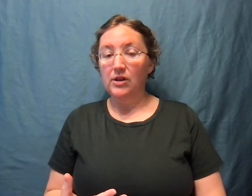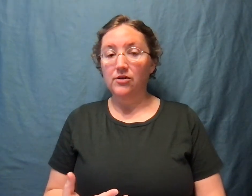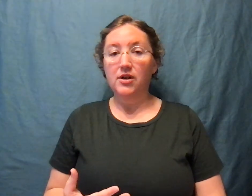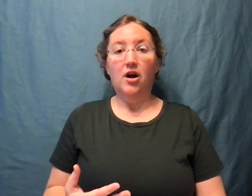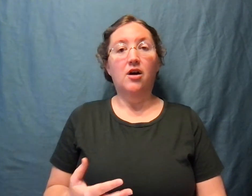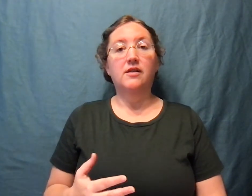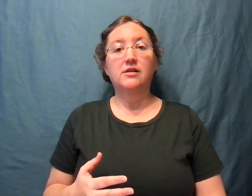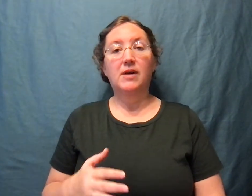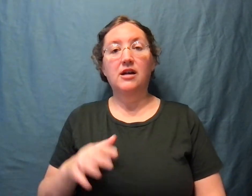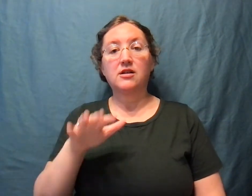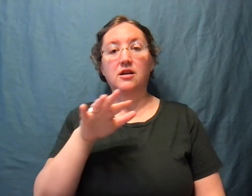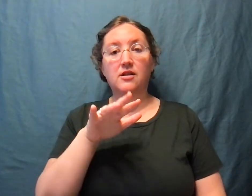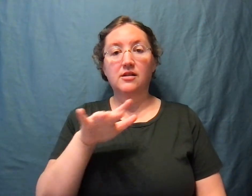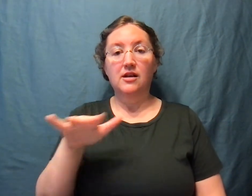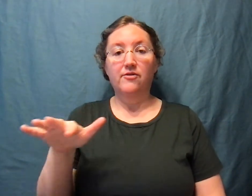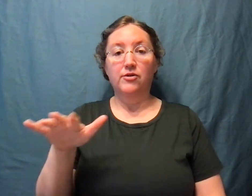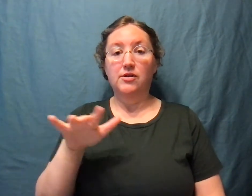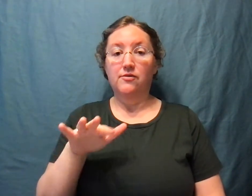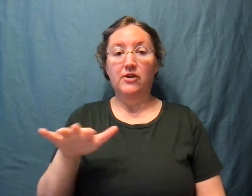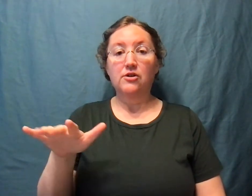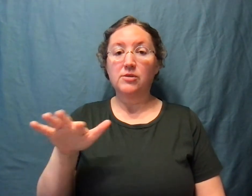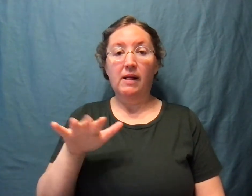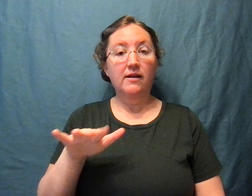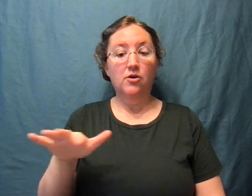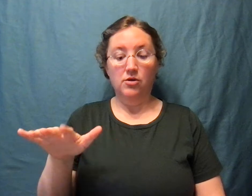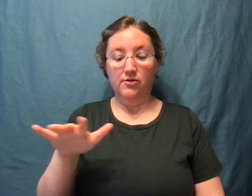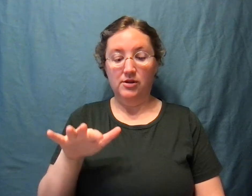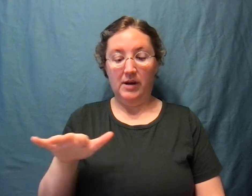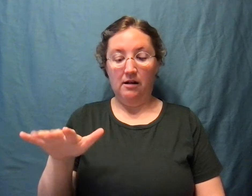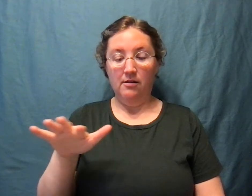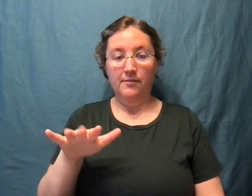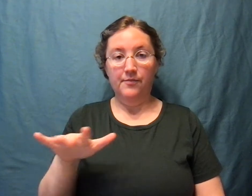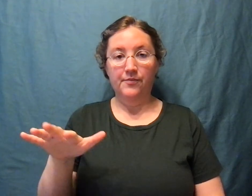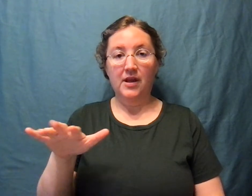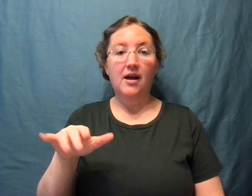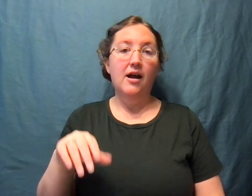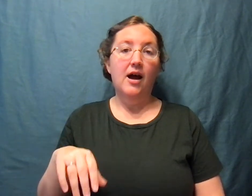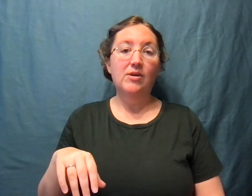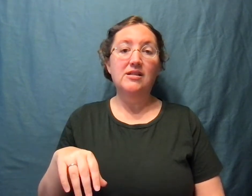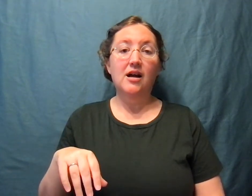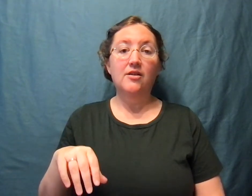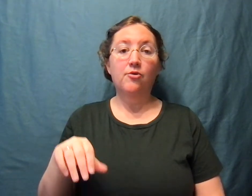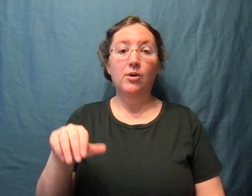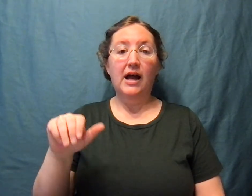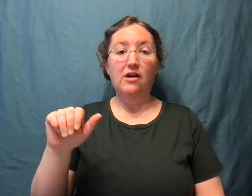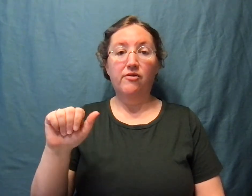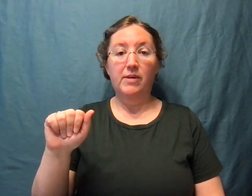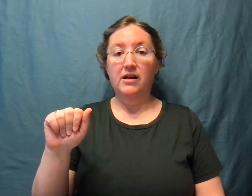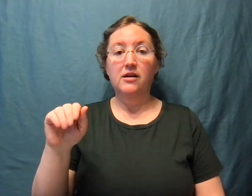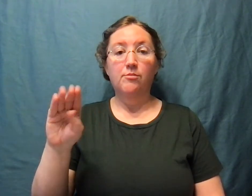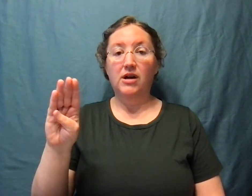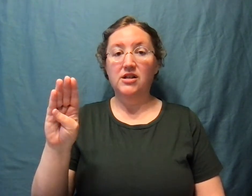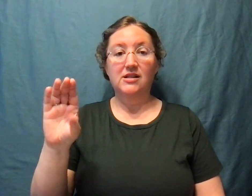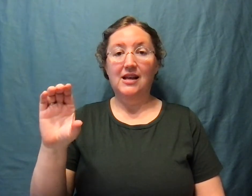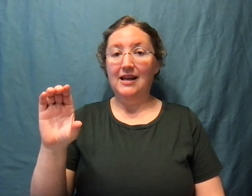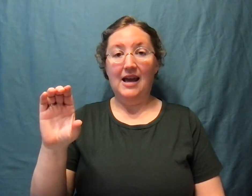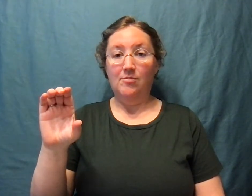learned on this page. The sign for finger spelling or to spell. And we sign the word alphabet by just saying